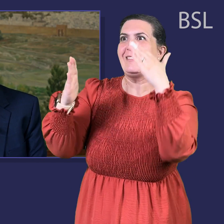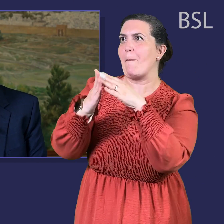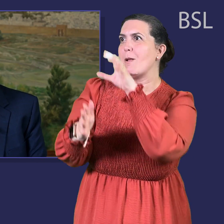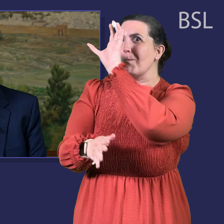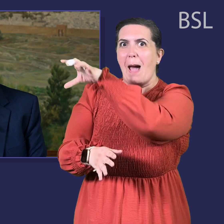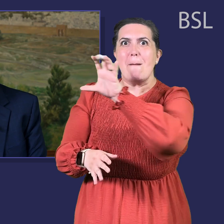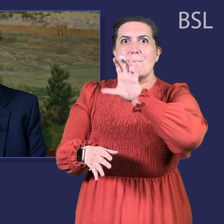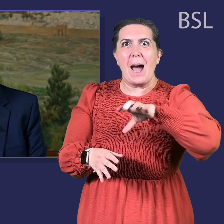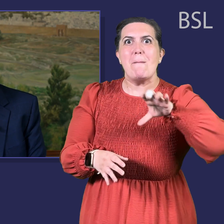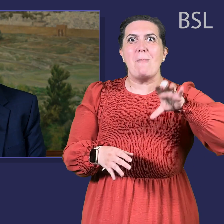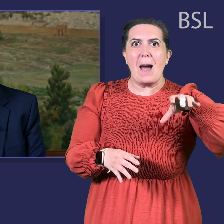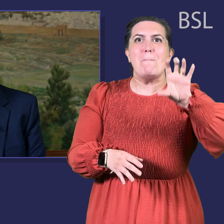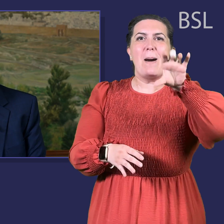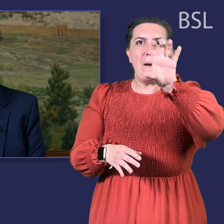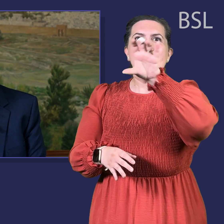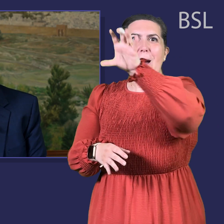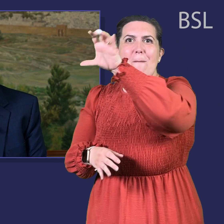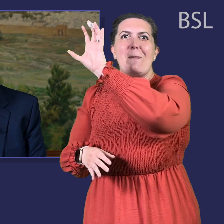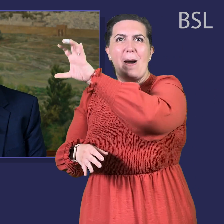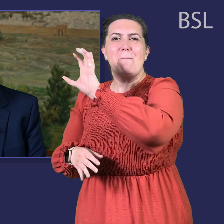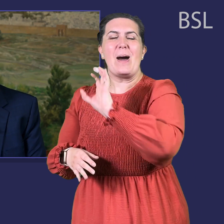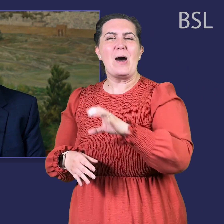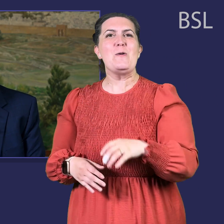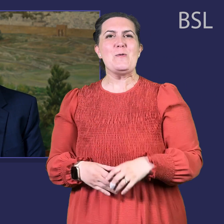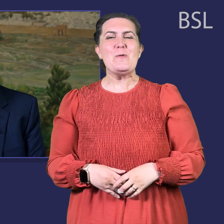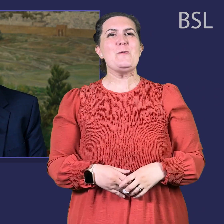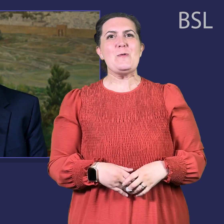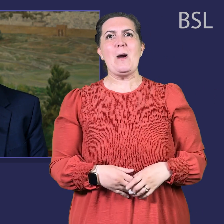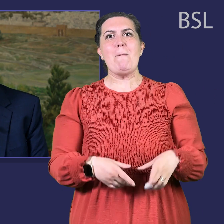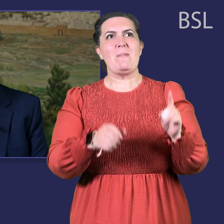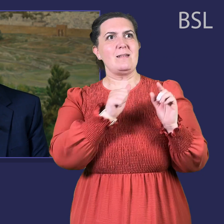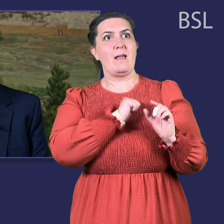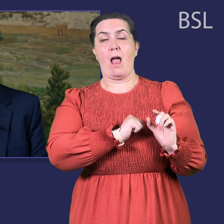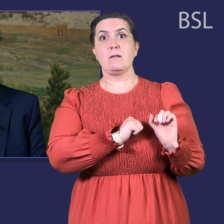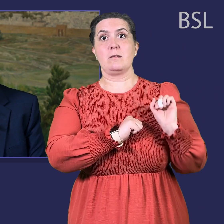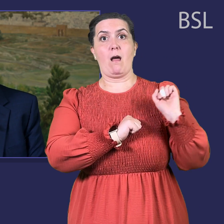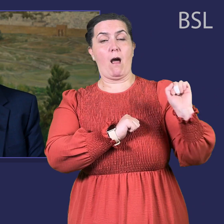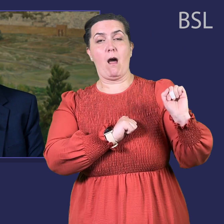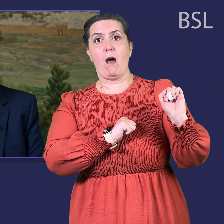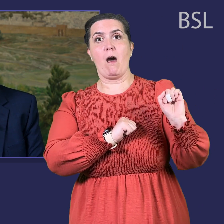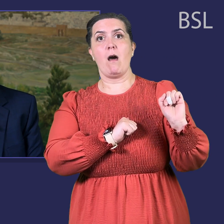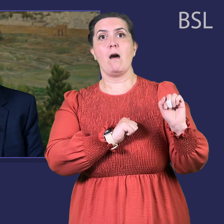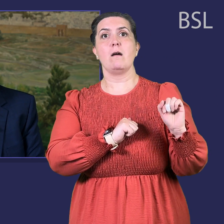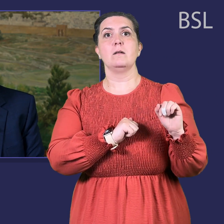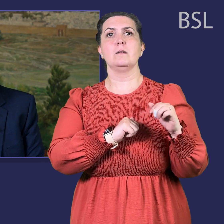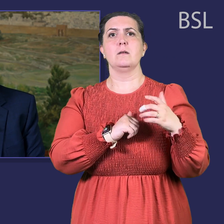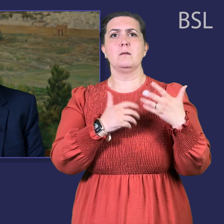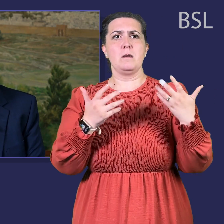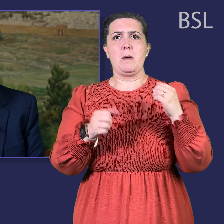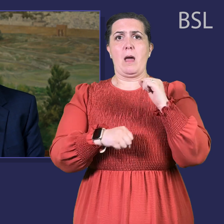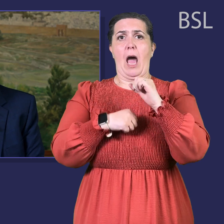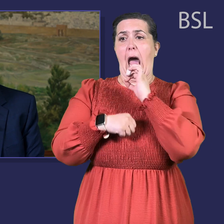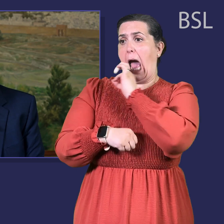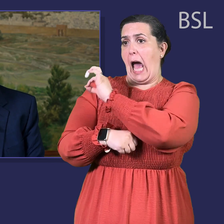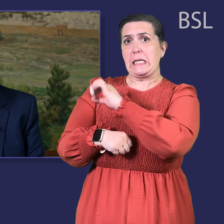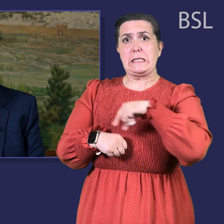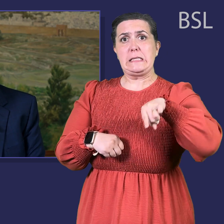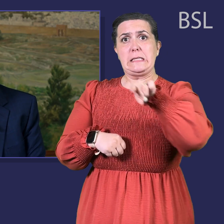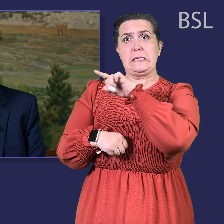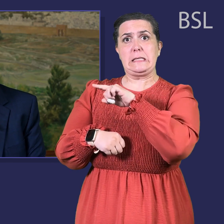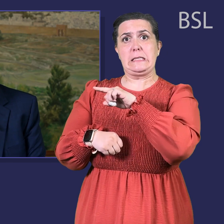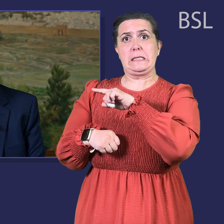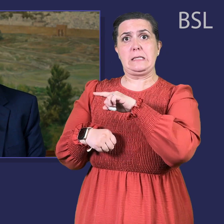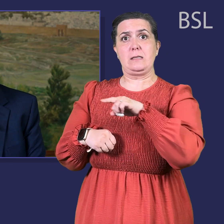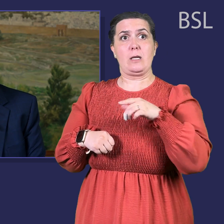temples in many of the locations we visited. President Nelson followed that up by taking